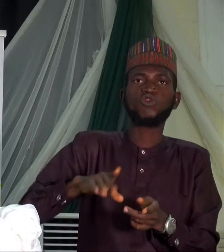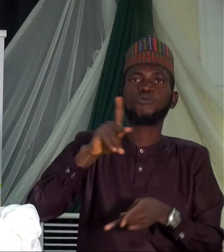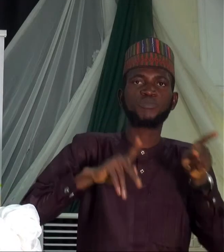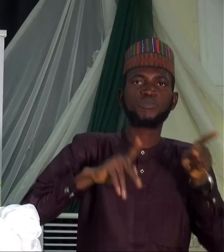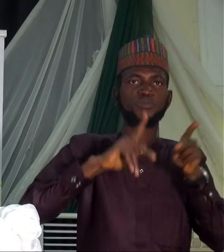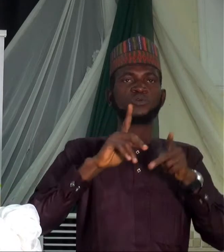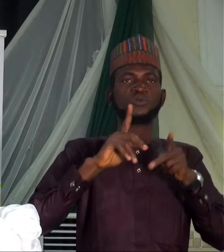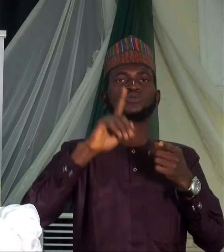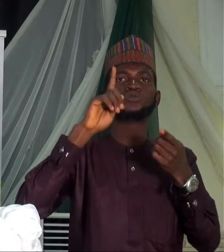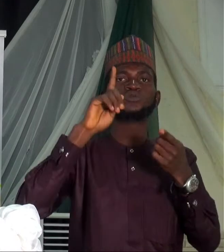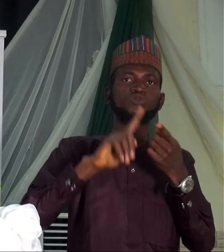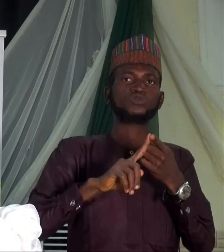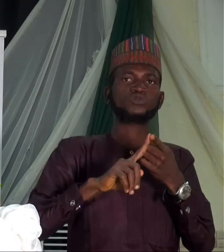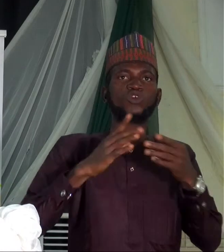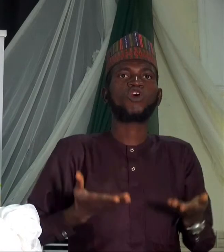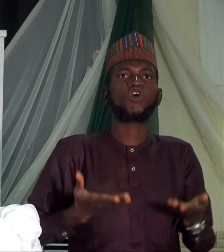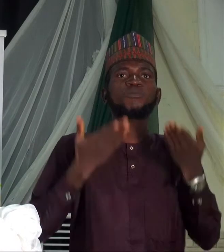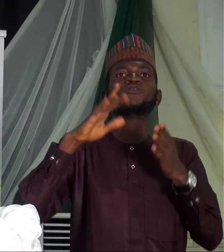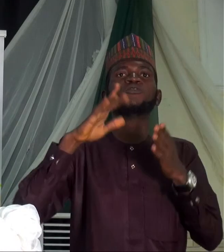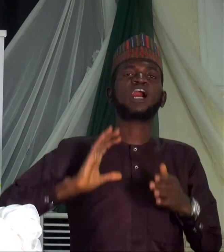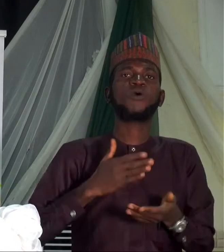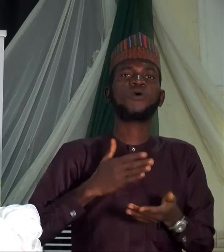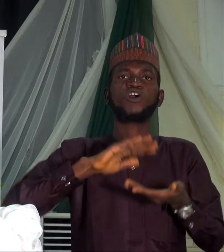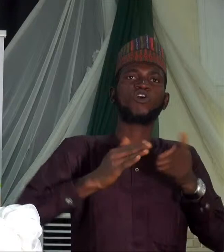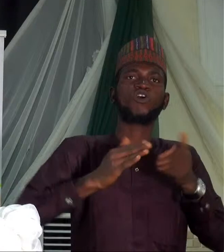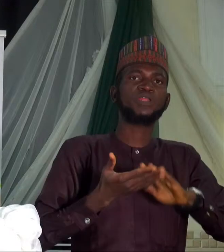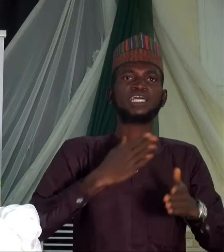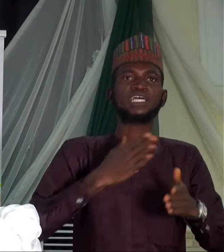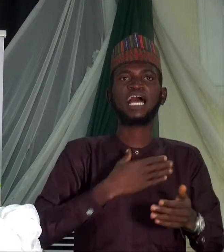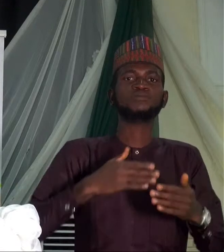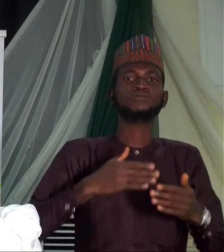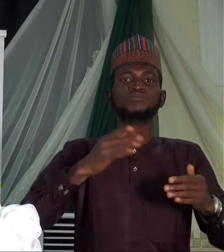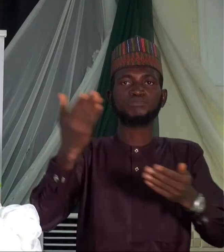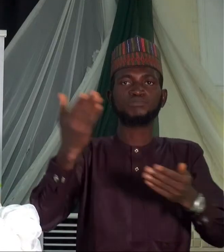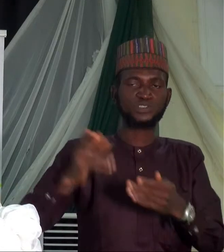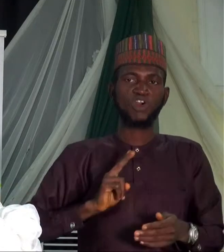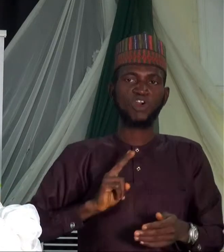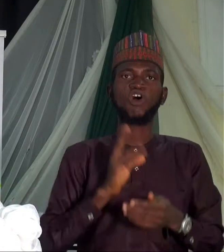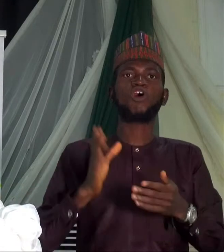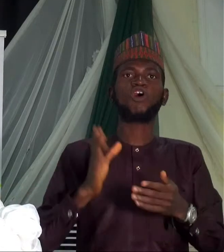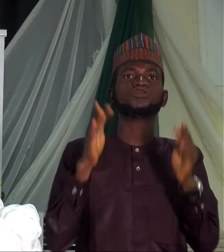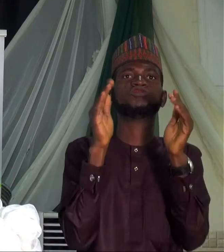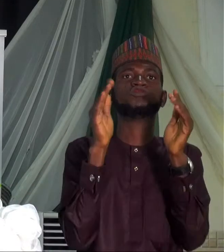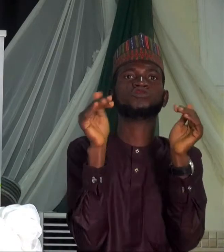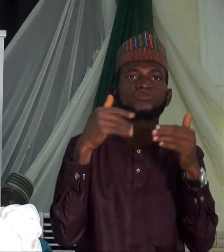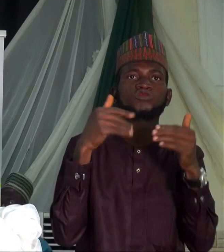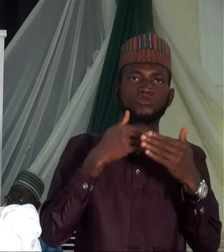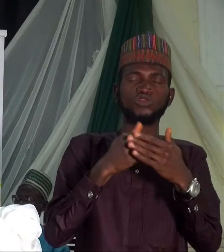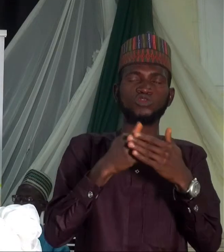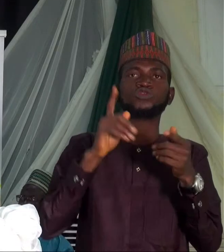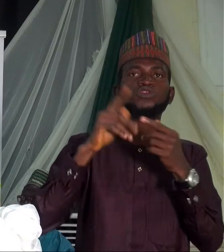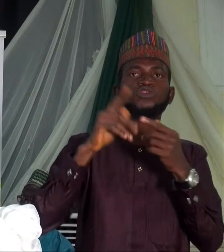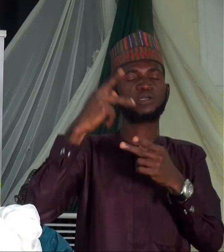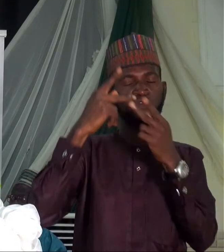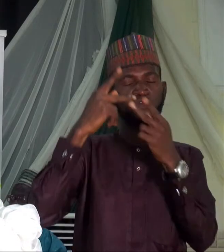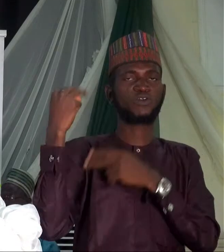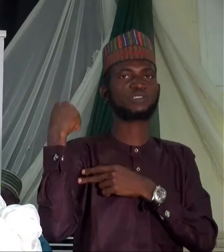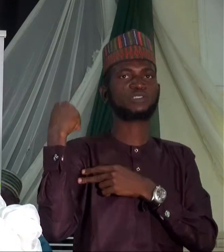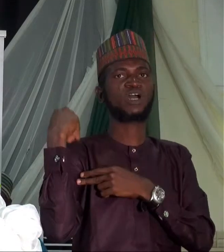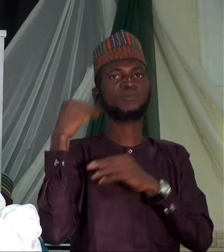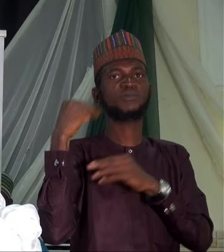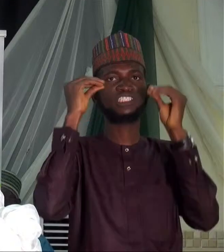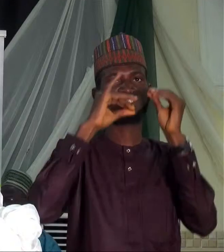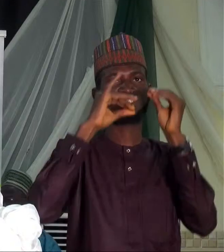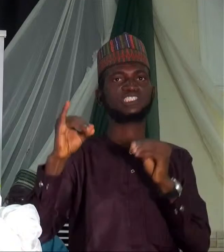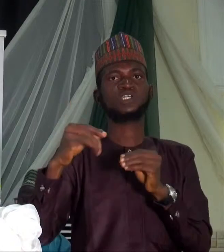to uplift our community and bring us closer to the teaching of Prophet Muhammad sallallahu alaihi wasallam. We